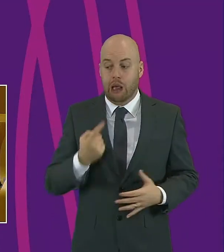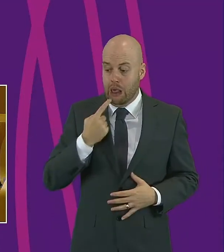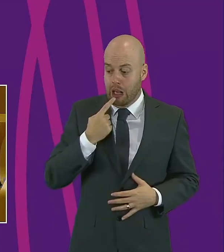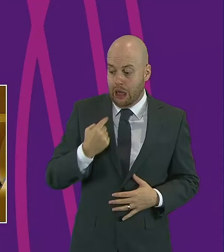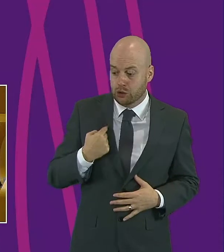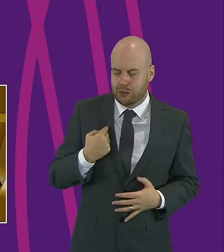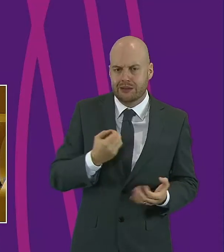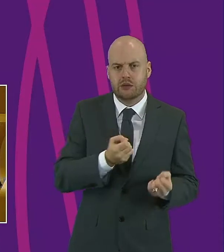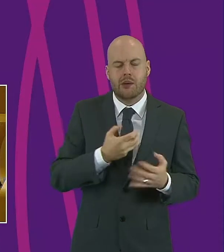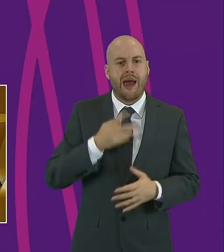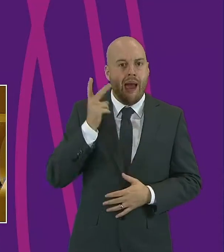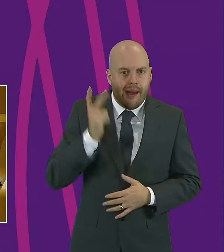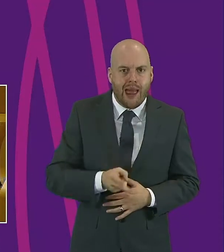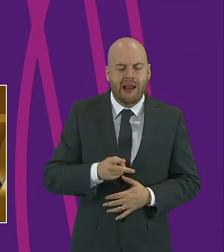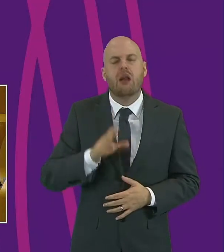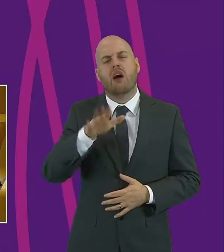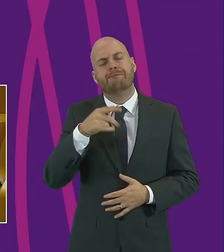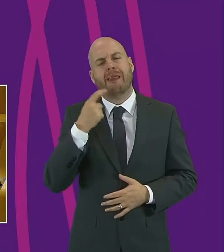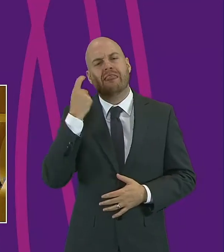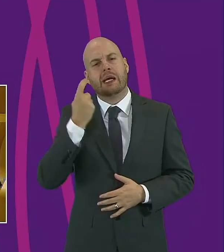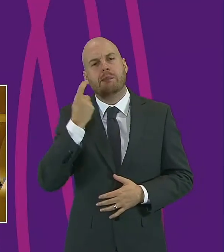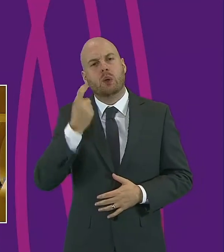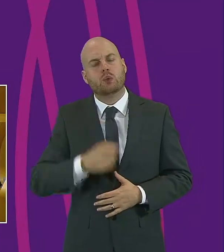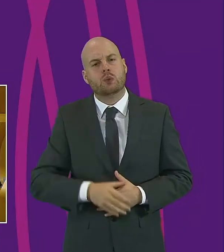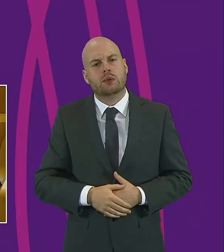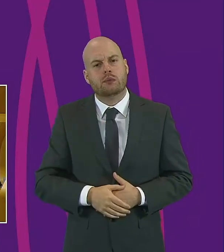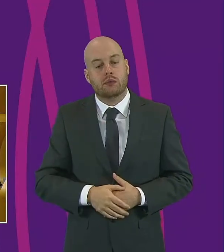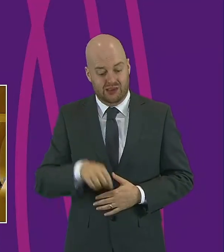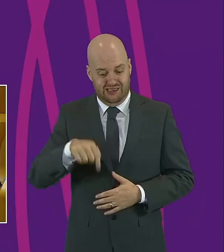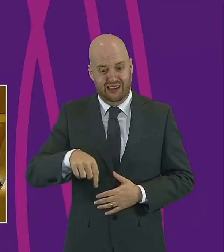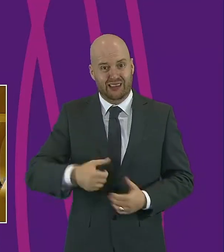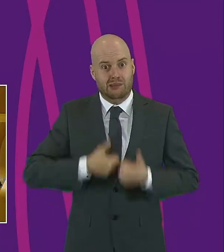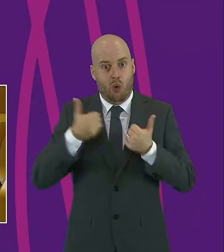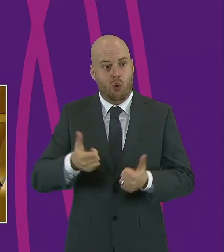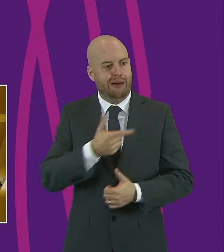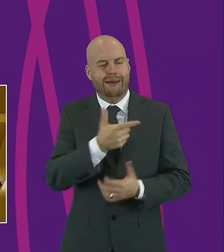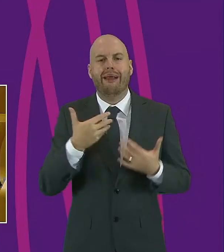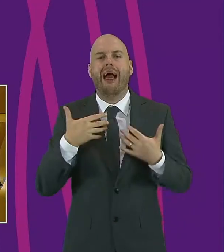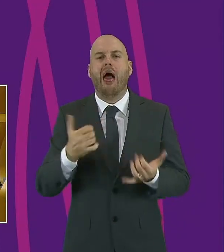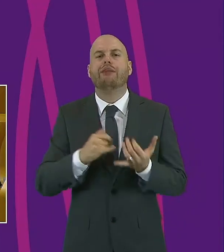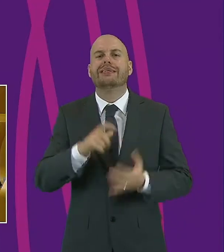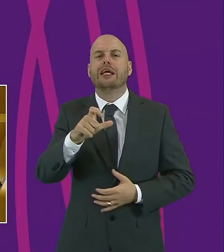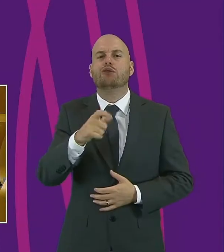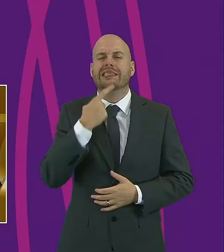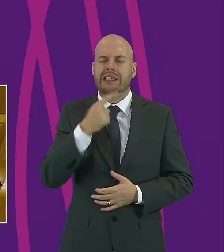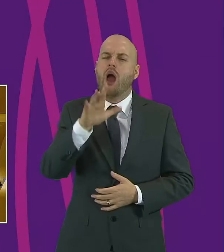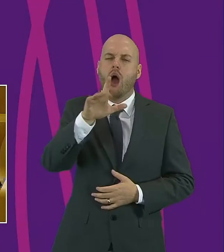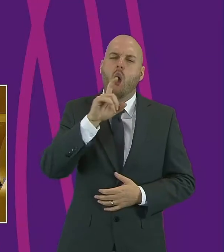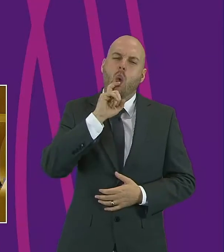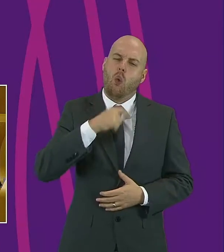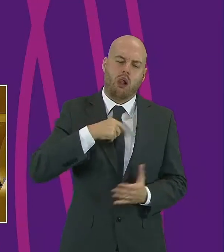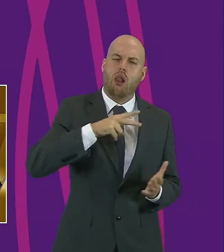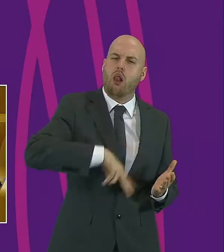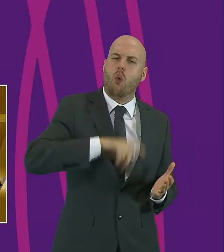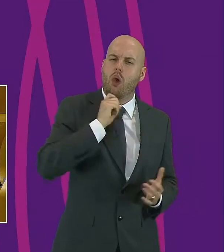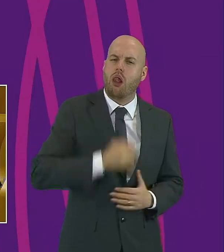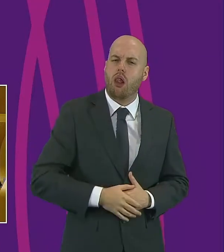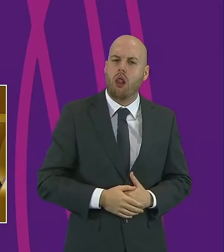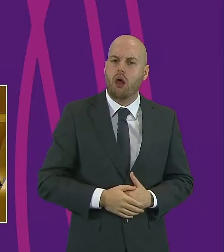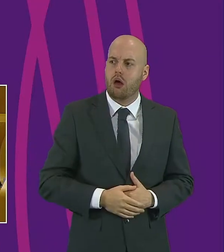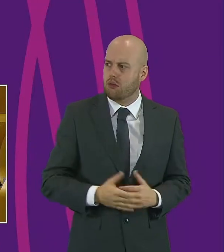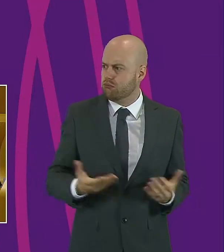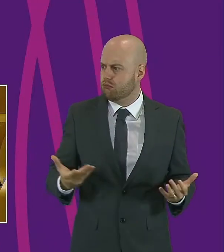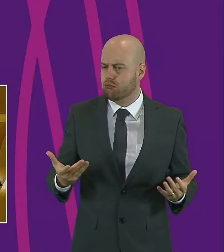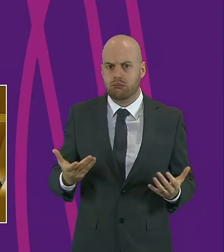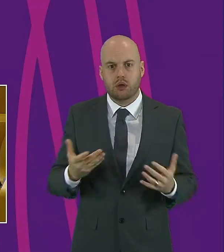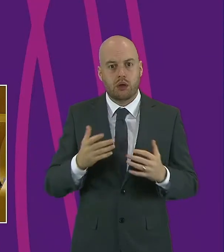Health Secretary said she was looking at it. But students are arriving right now. How much